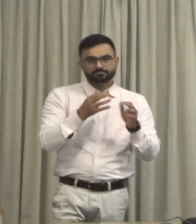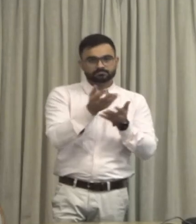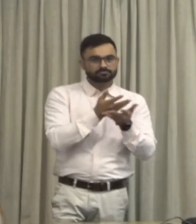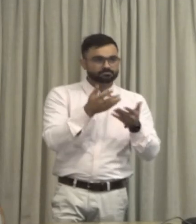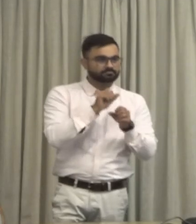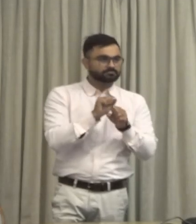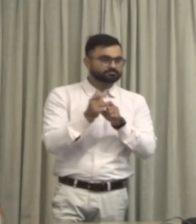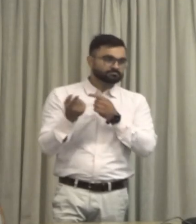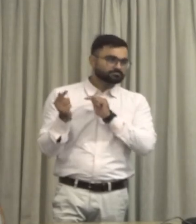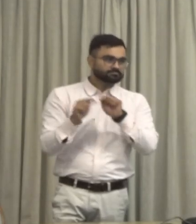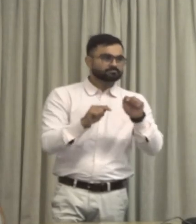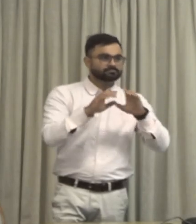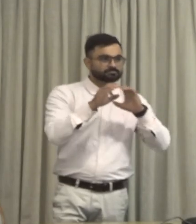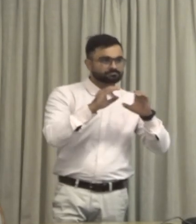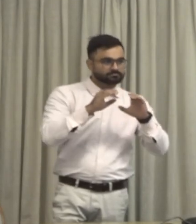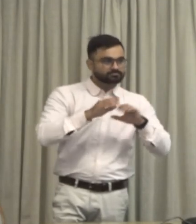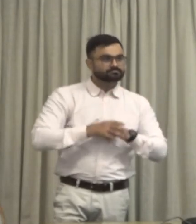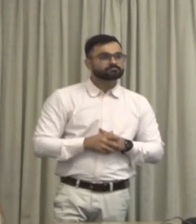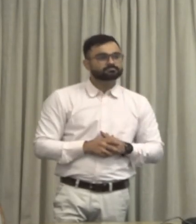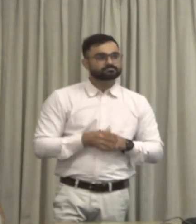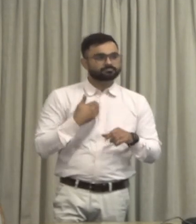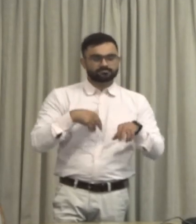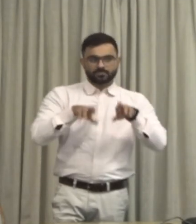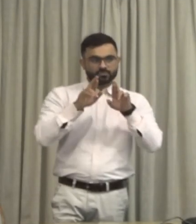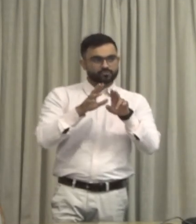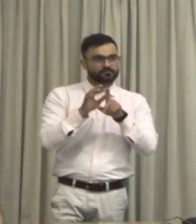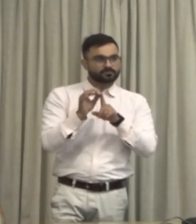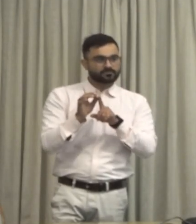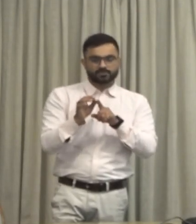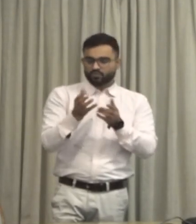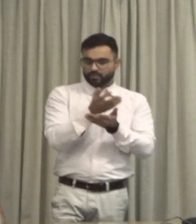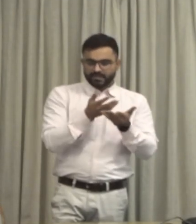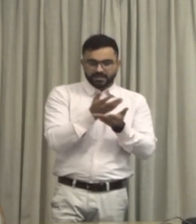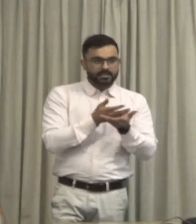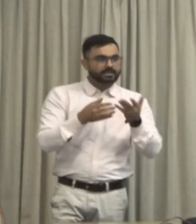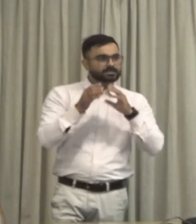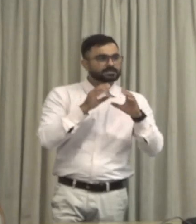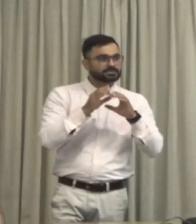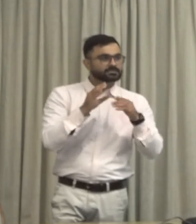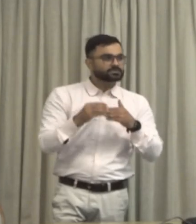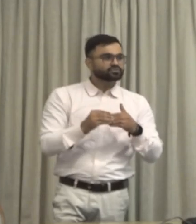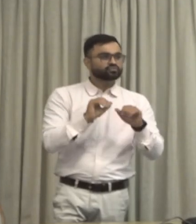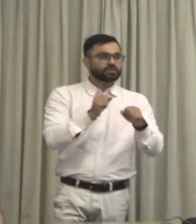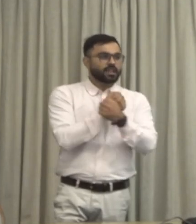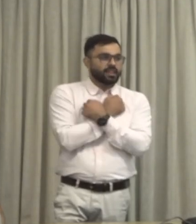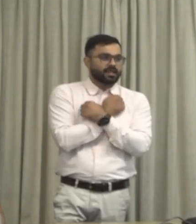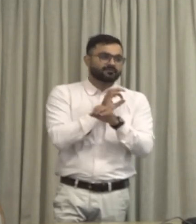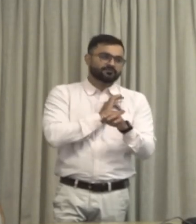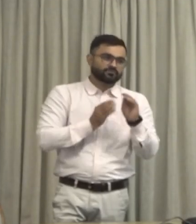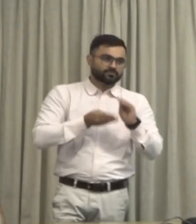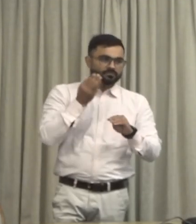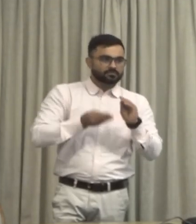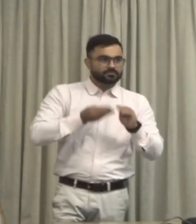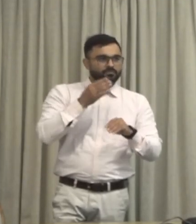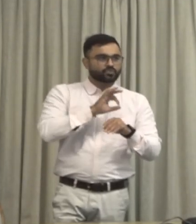were able to come and have this conversation, and we do hope that you have this conversation with your loved ones as well. If there's